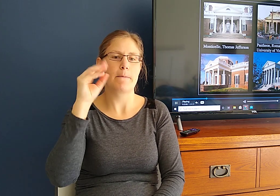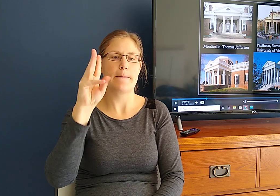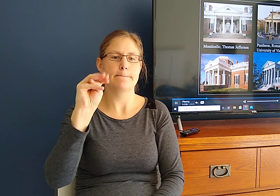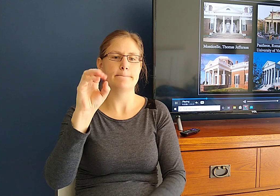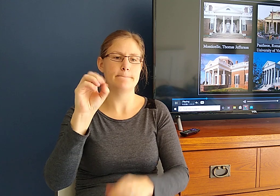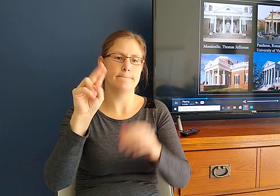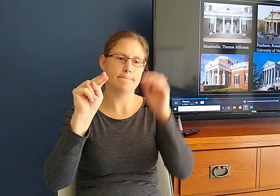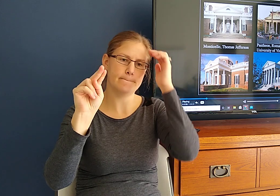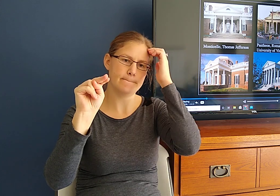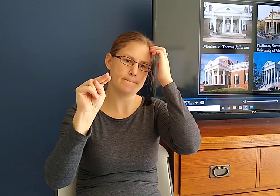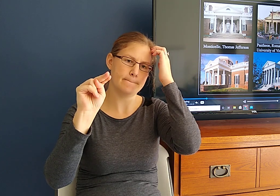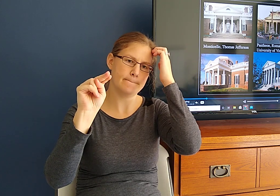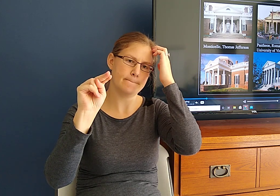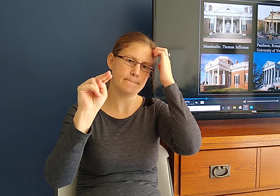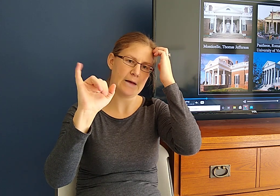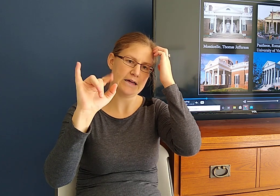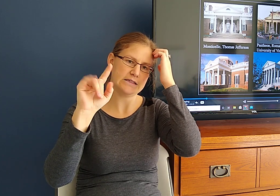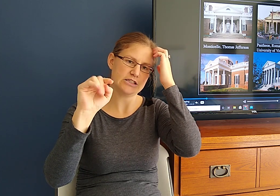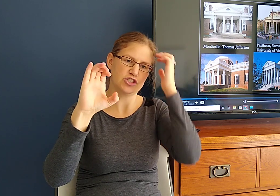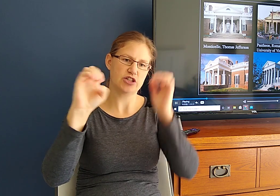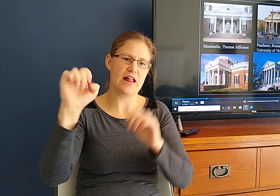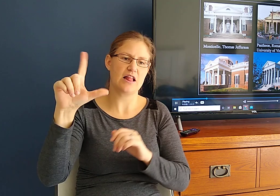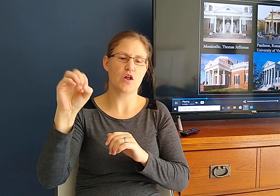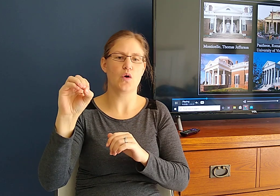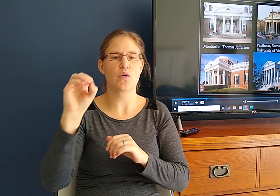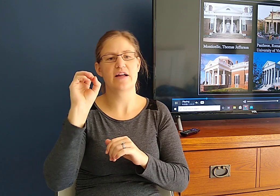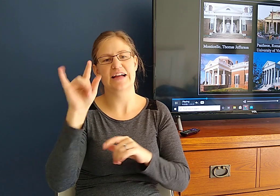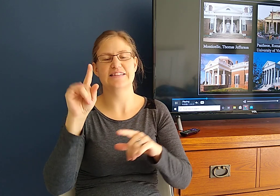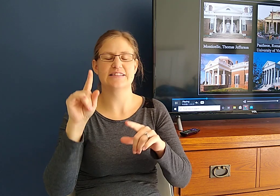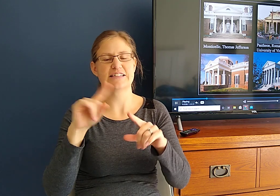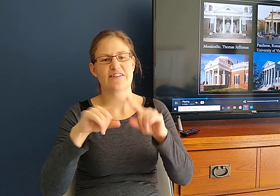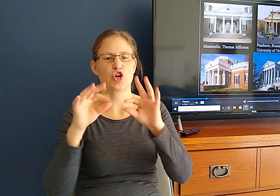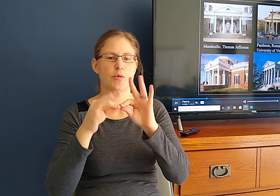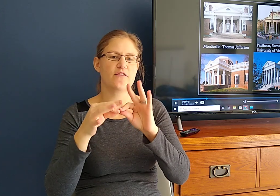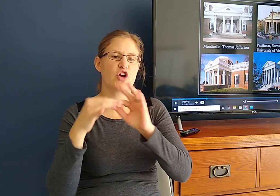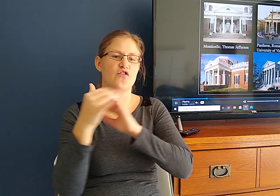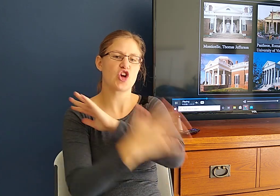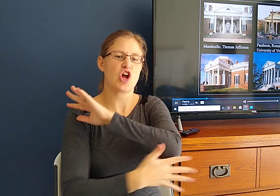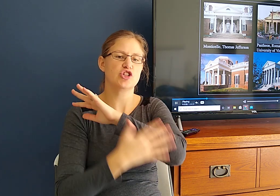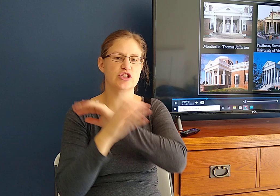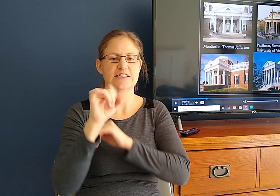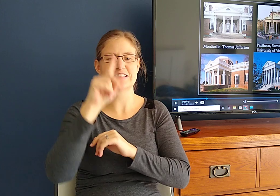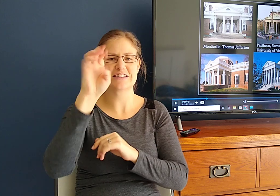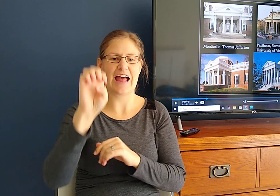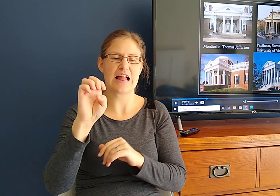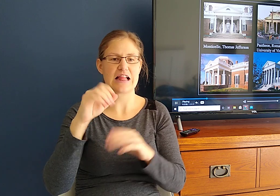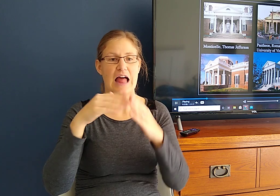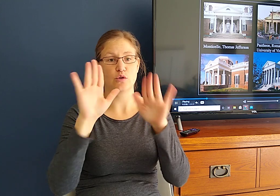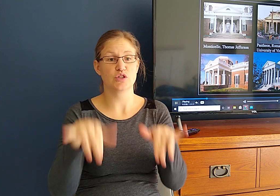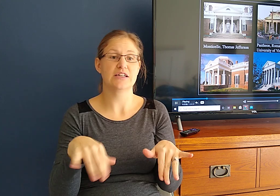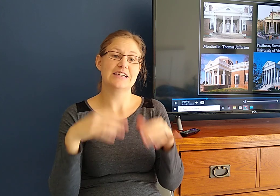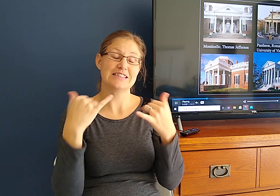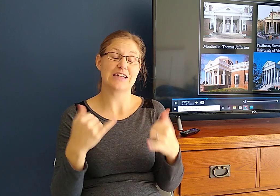basically a reinterpretation of country-style houses. It now exists as a World Heritage